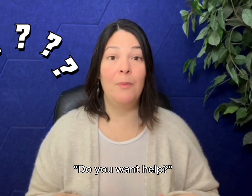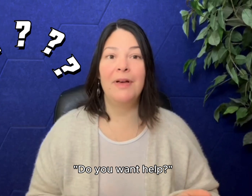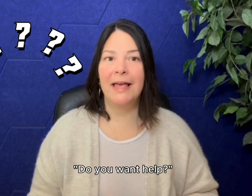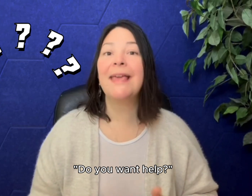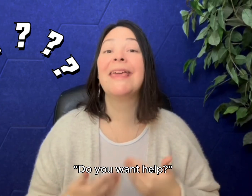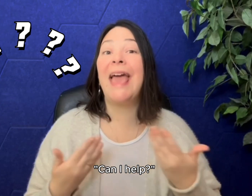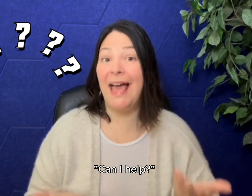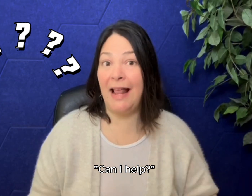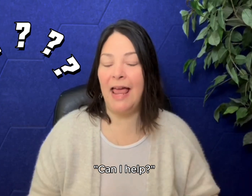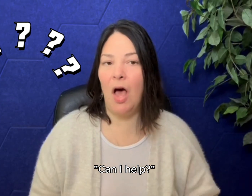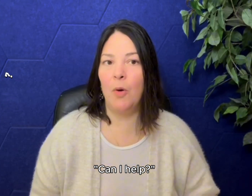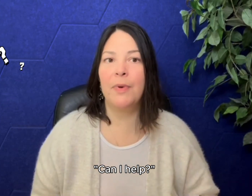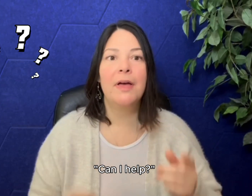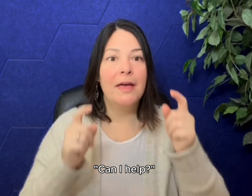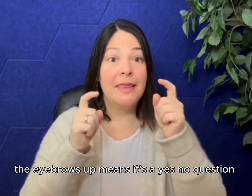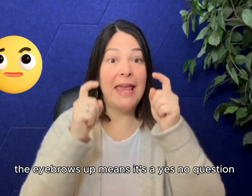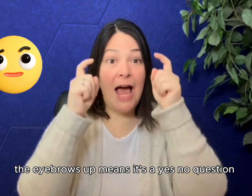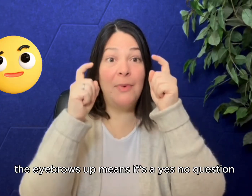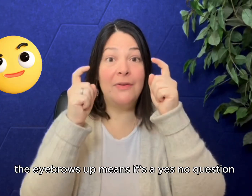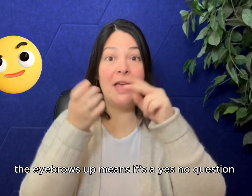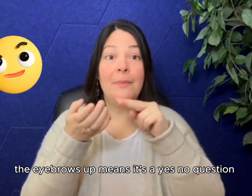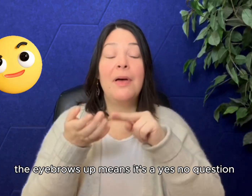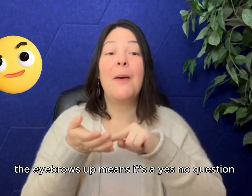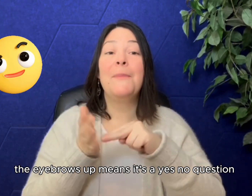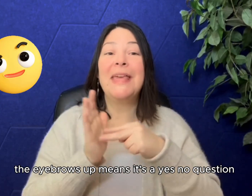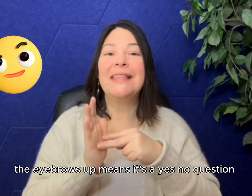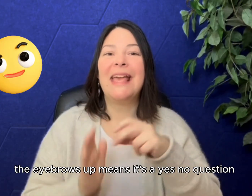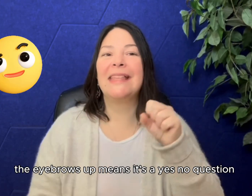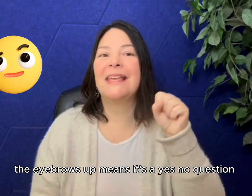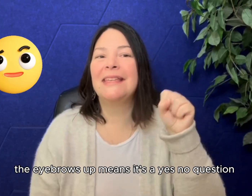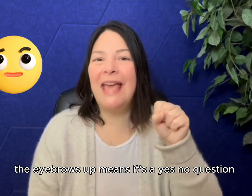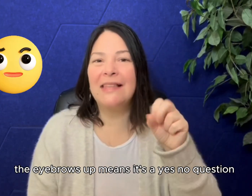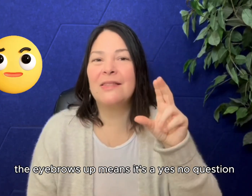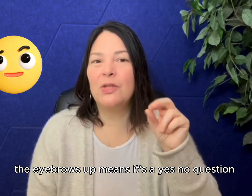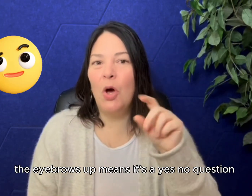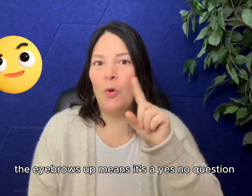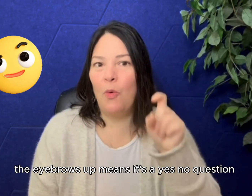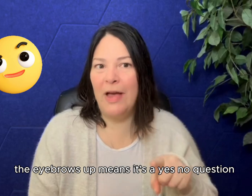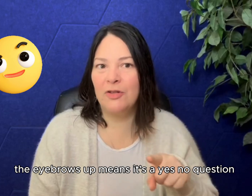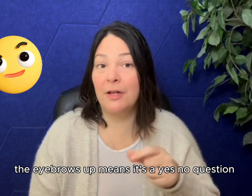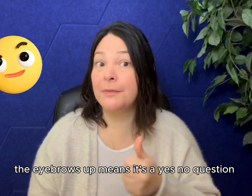Can I help? The eyebrows up means it's a yes/no question.